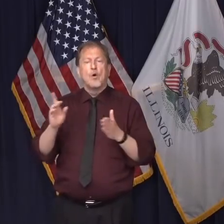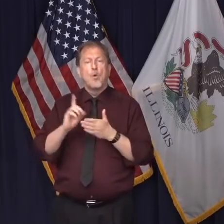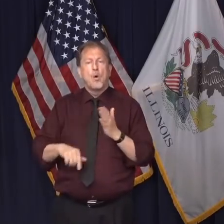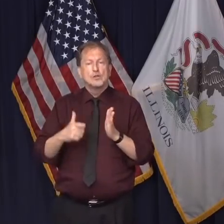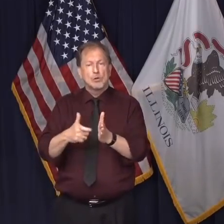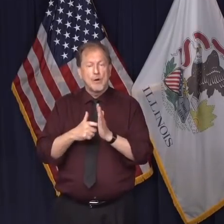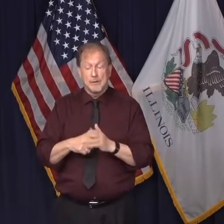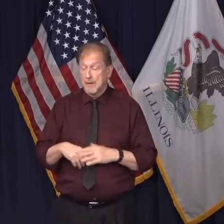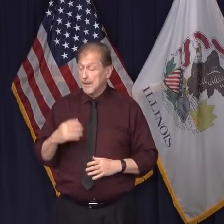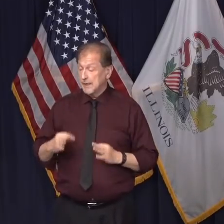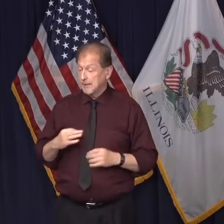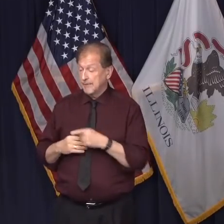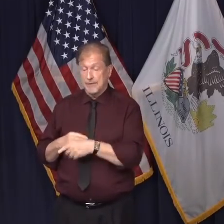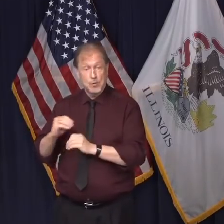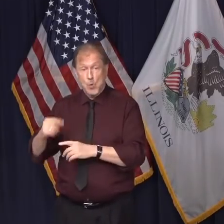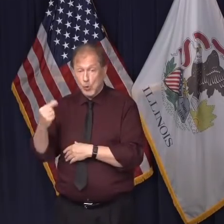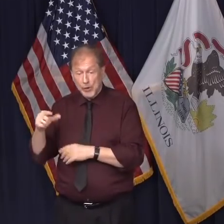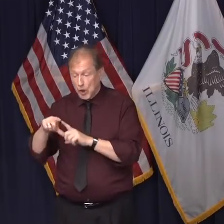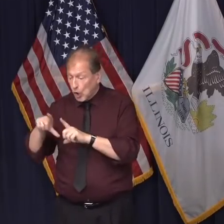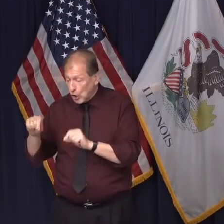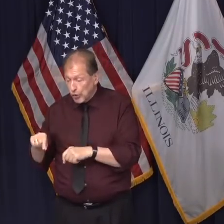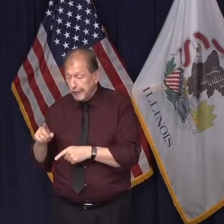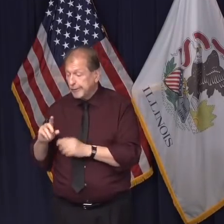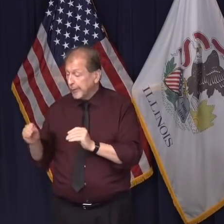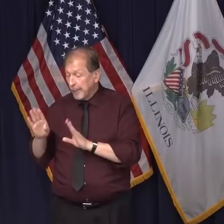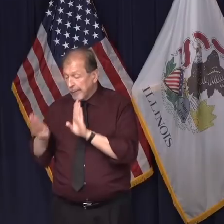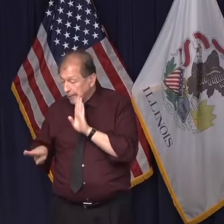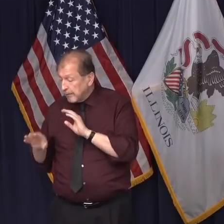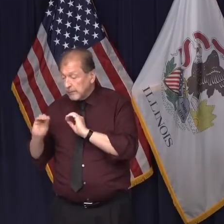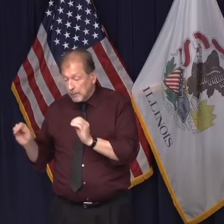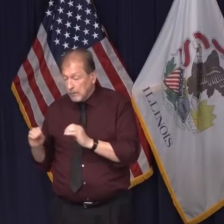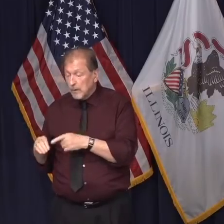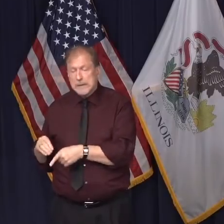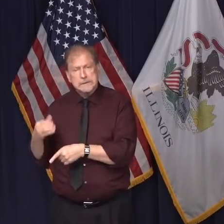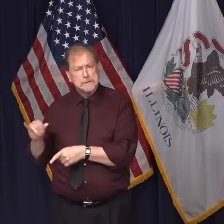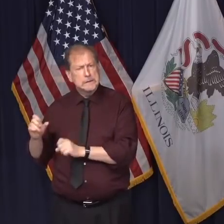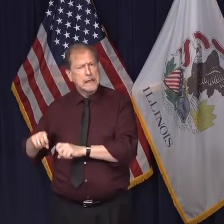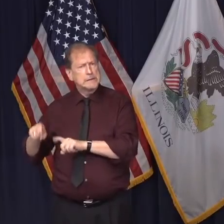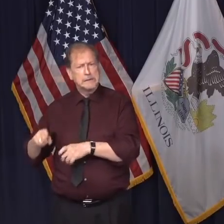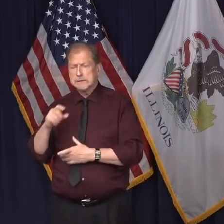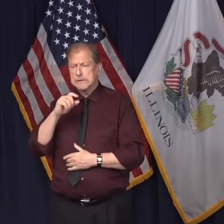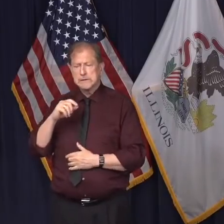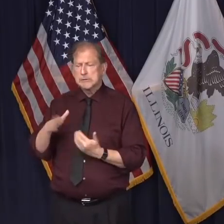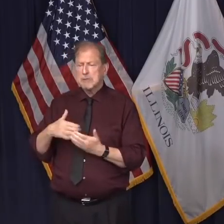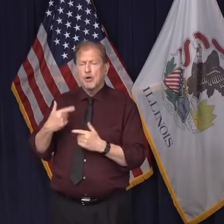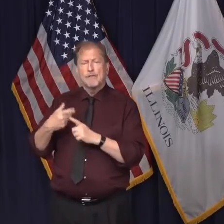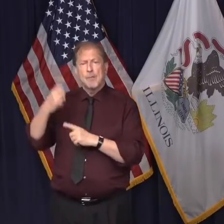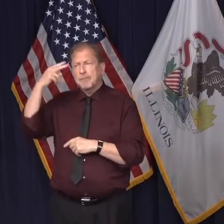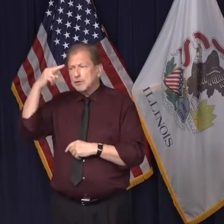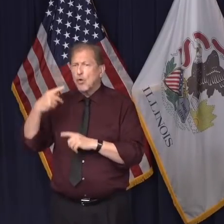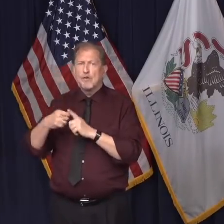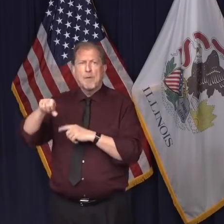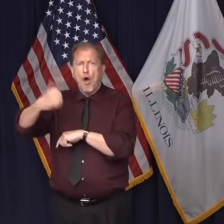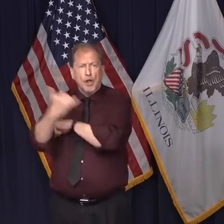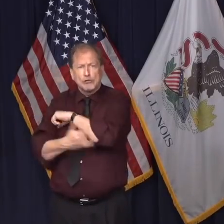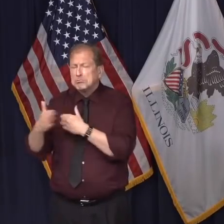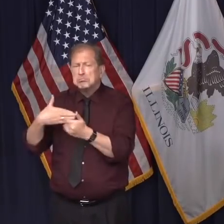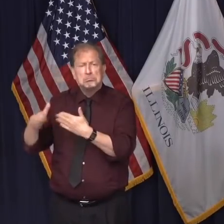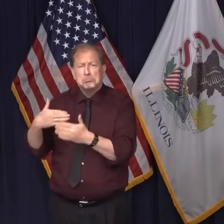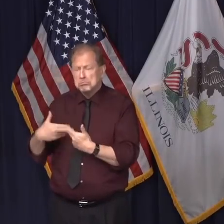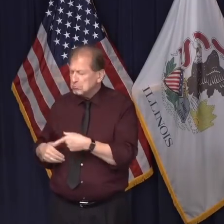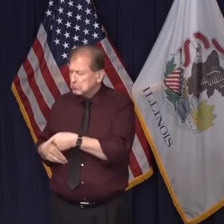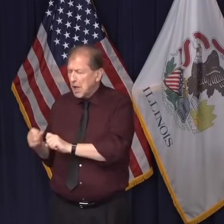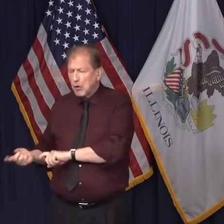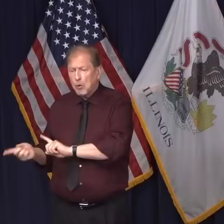an undocumented resident of our state has the ability to get a test. There's no citizenship requirement, and you're not required to fill out a